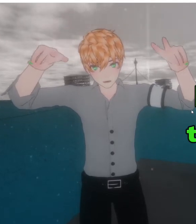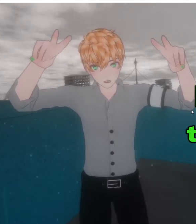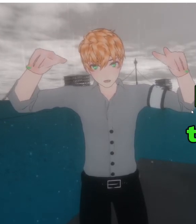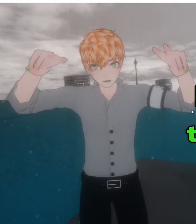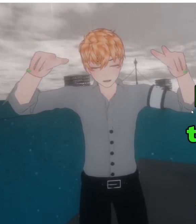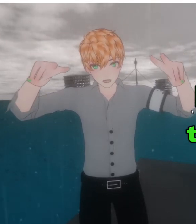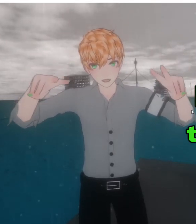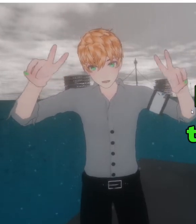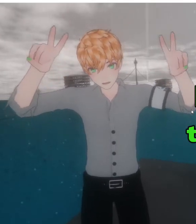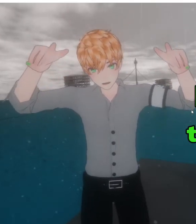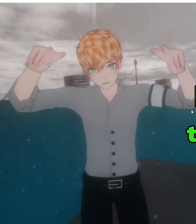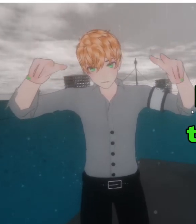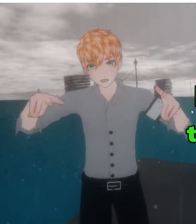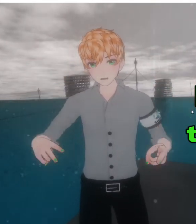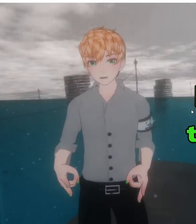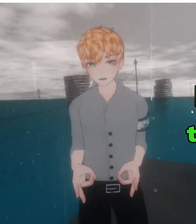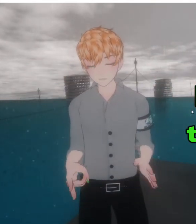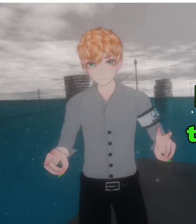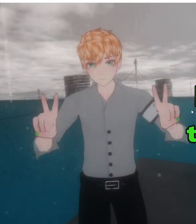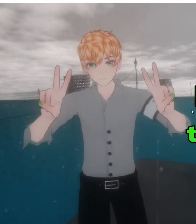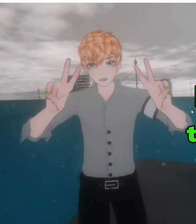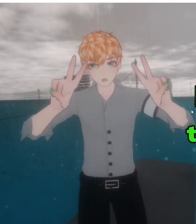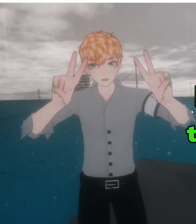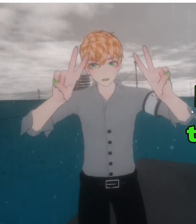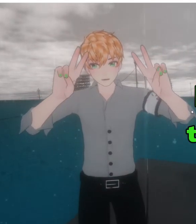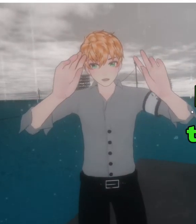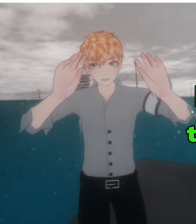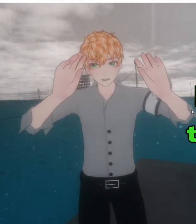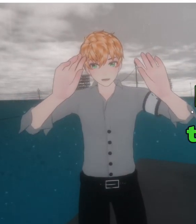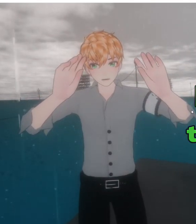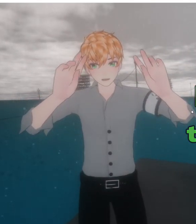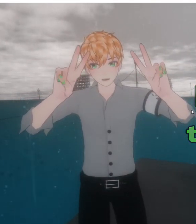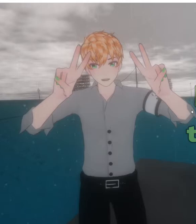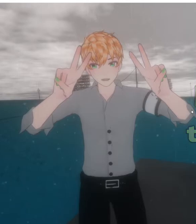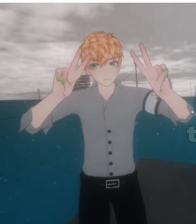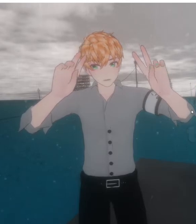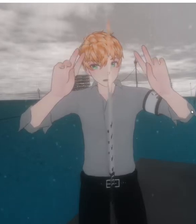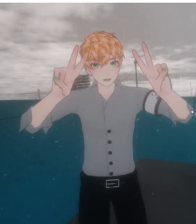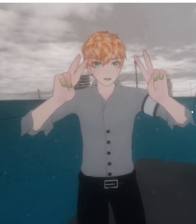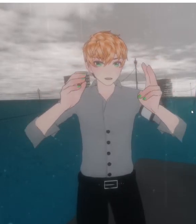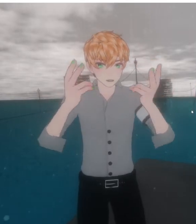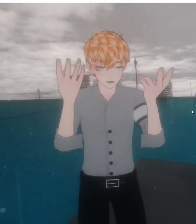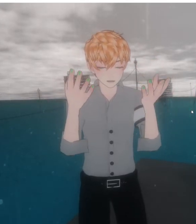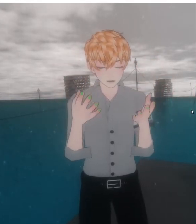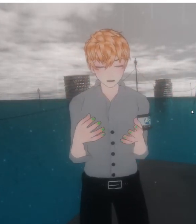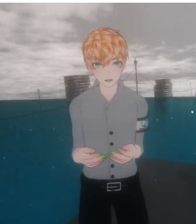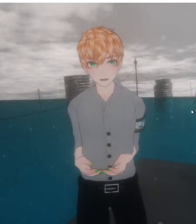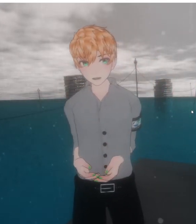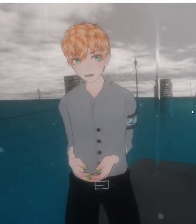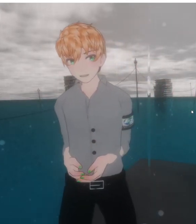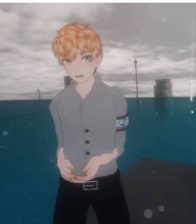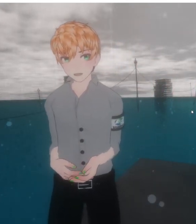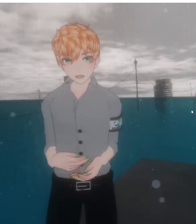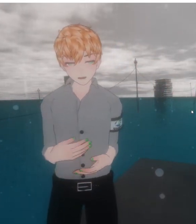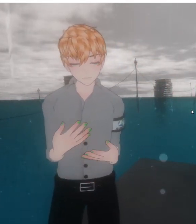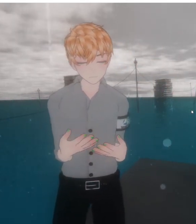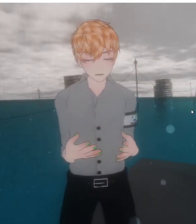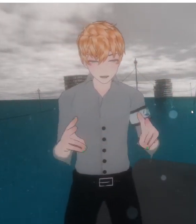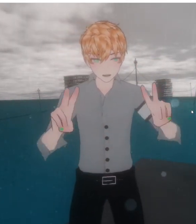quotes or like this. It's proper, where you're supposed to like bend your fingers, but because we have limitations in VR, we can't.